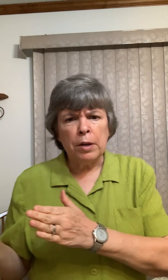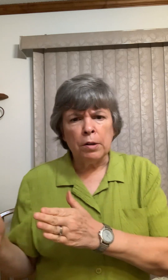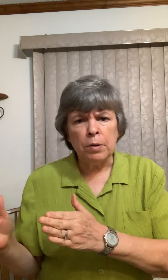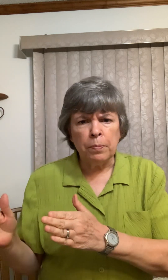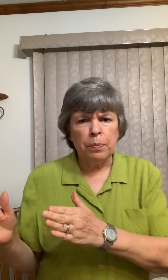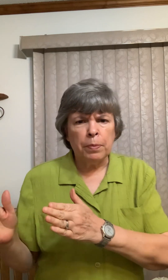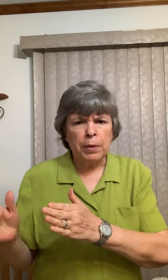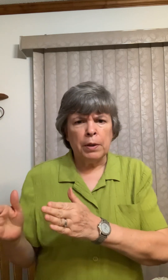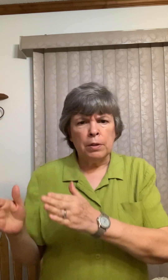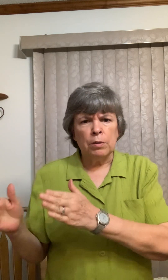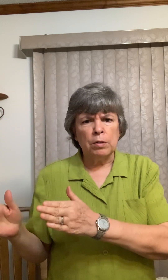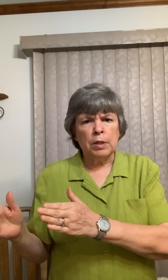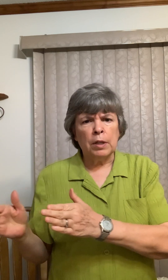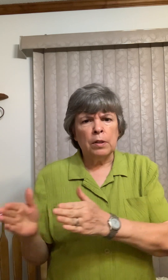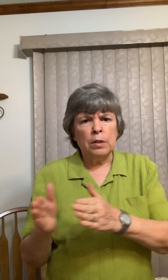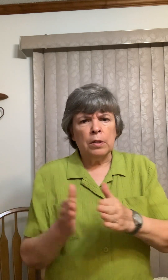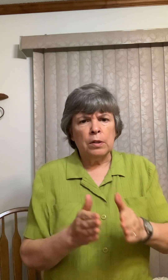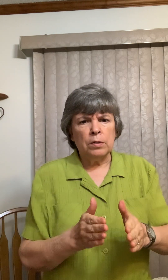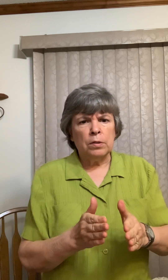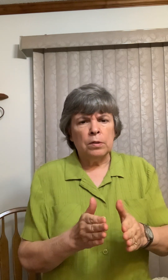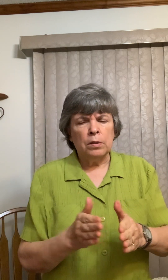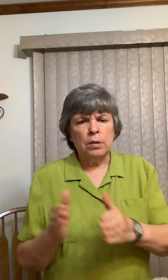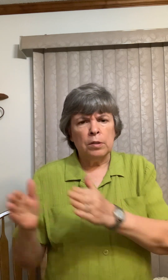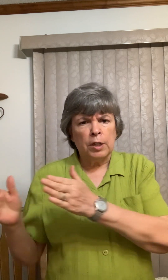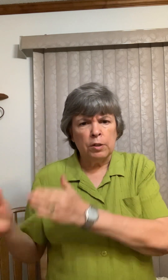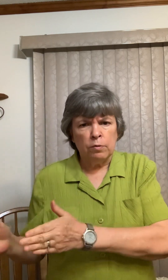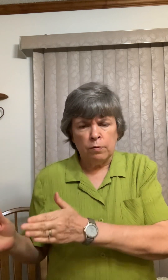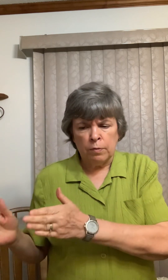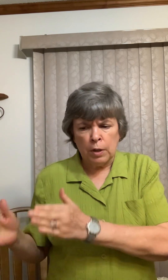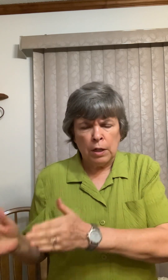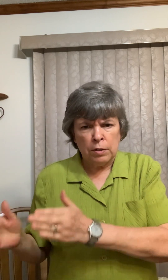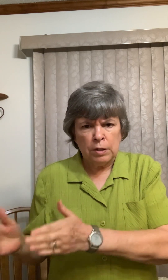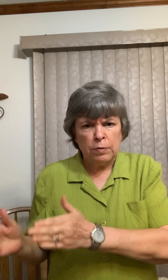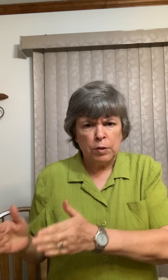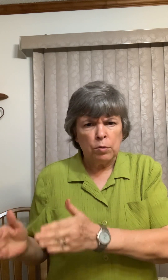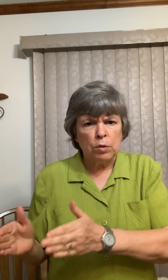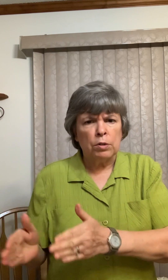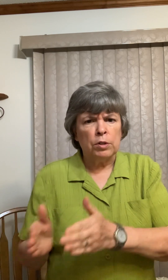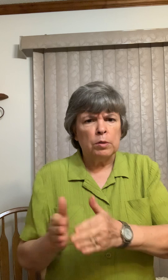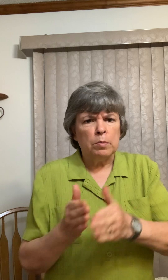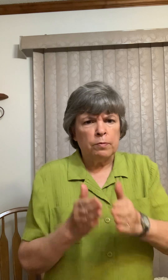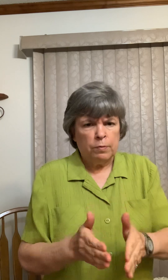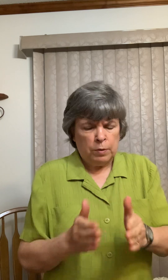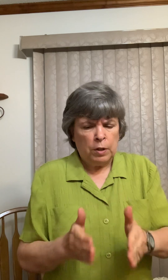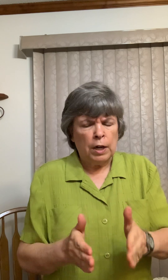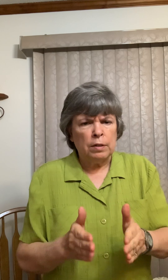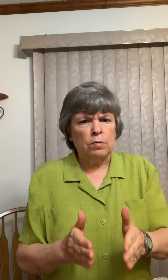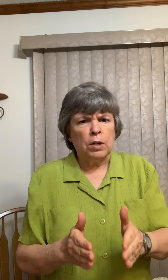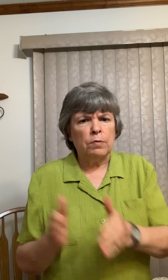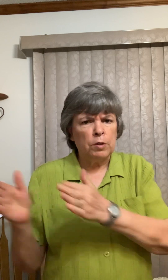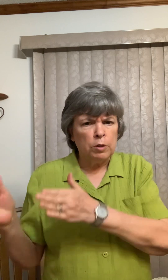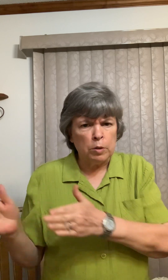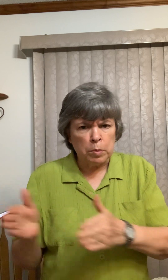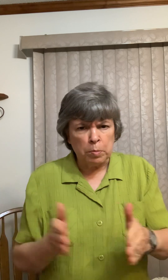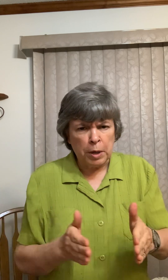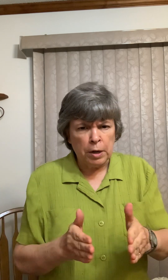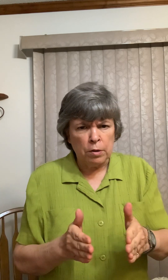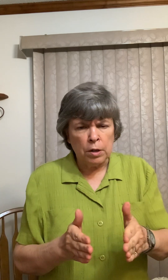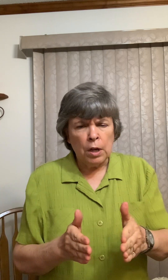prepare looks like this. It's like you've got stuff in order and you've got it in front of you. You're prepared.